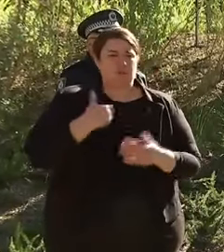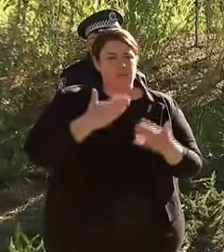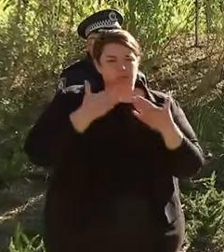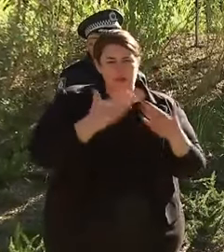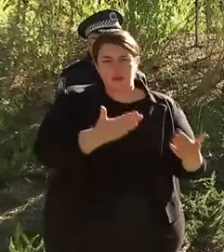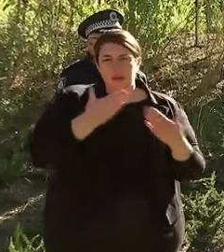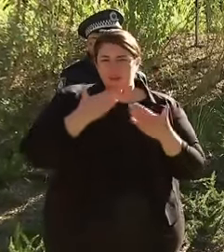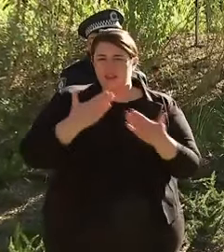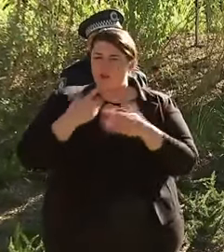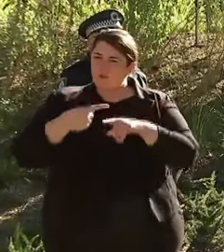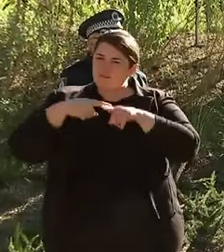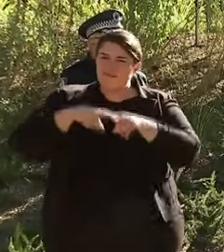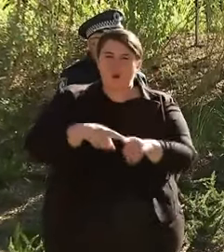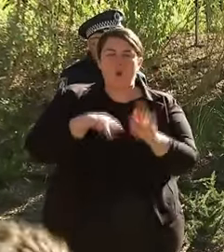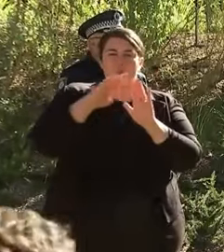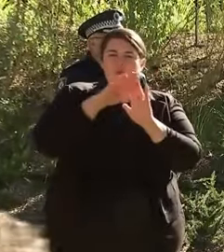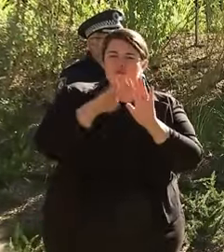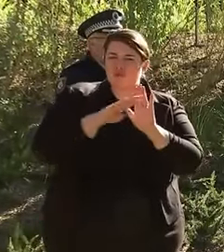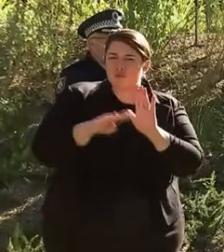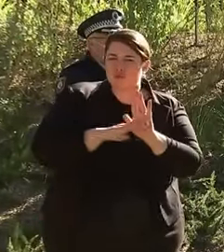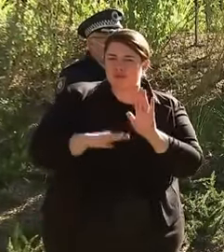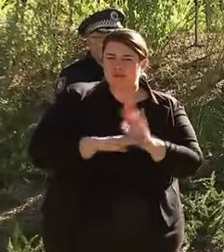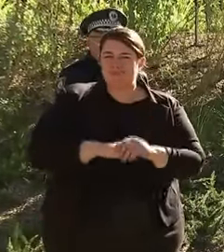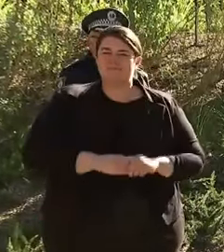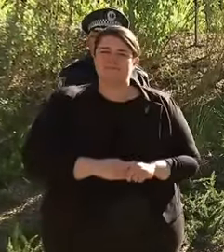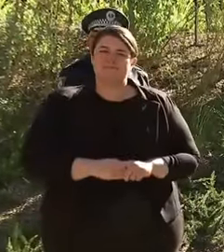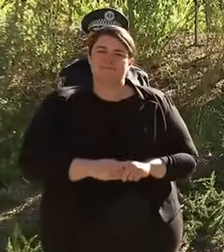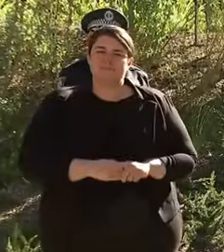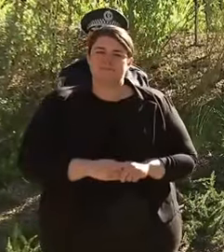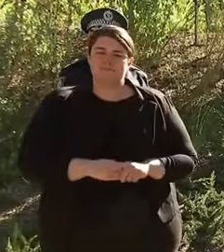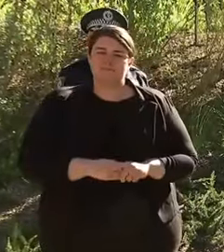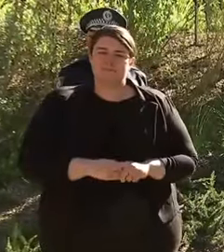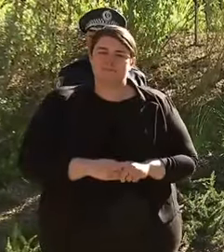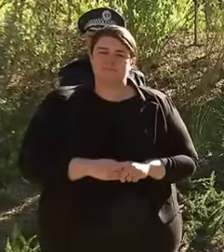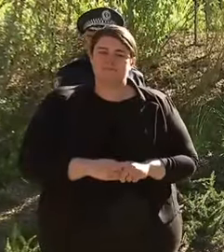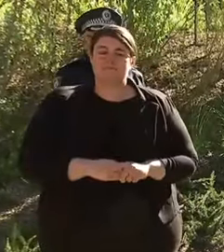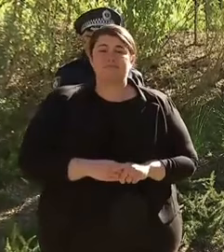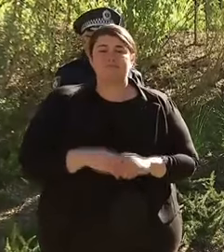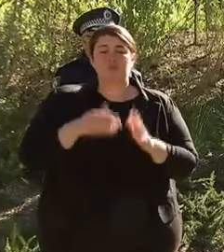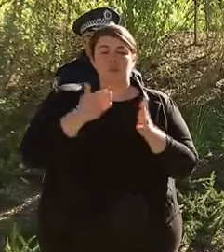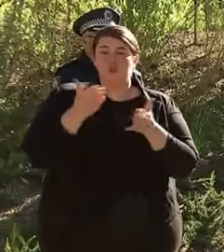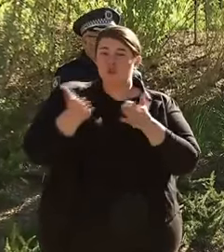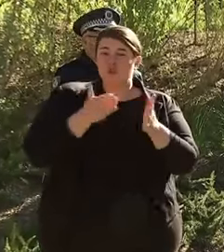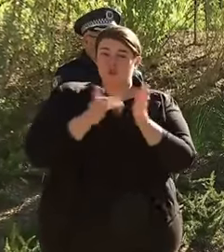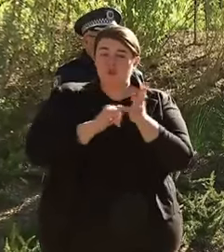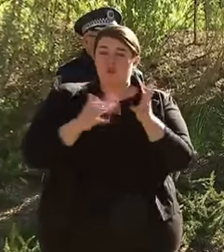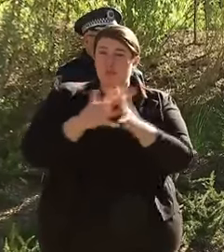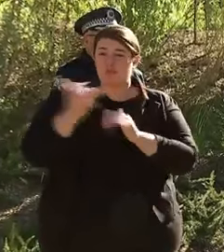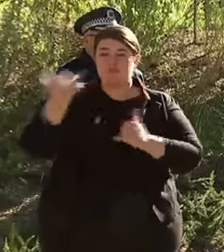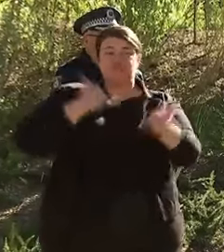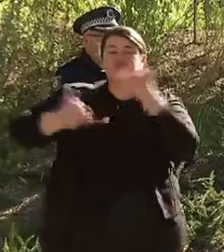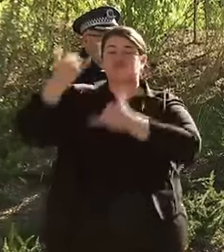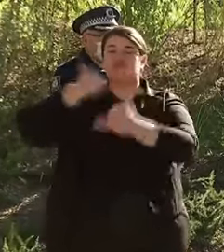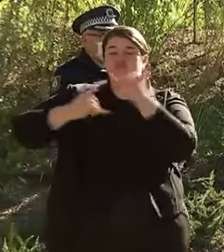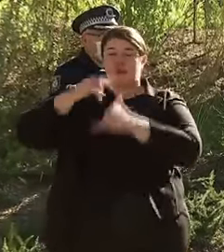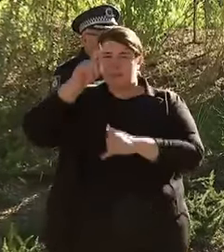for adhering to the rules. Service New South Wales receives thousands of calls yesterday, and we're grateful that